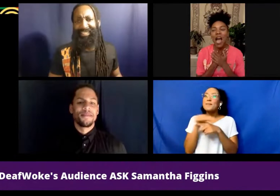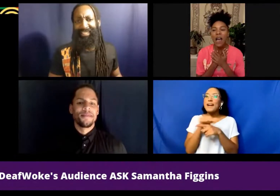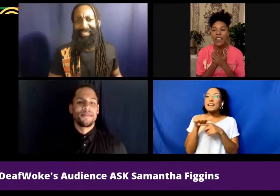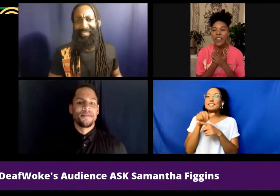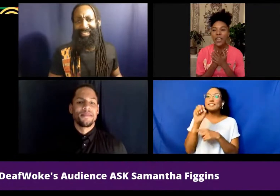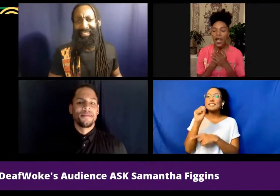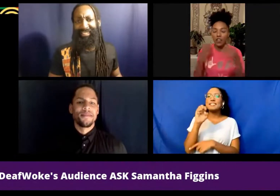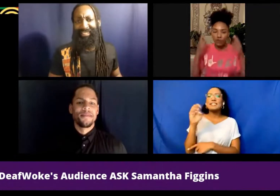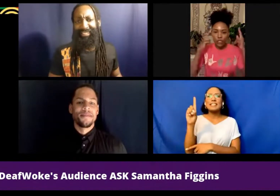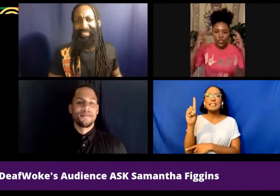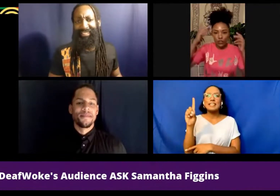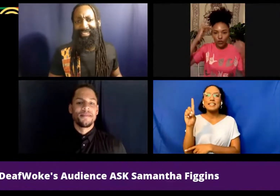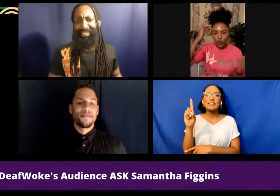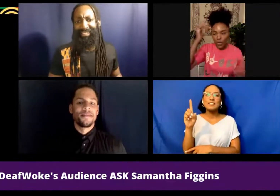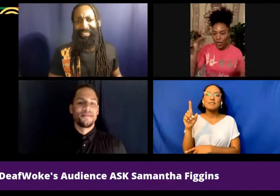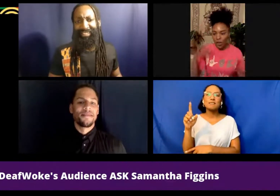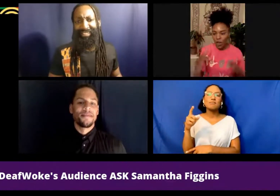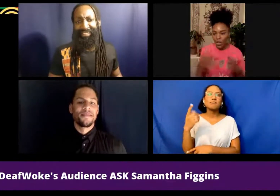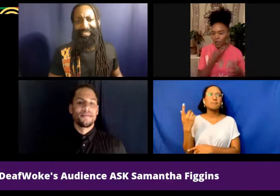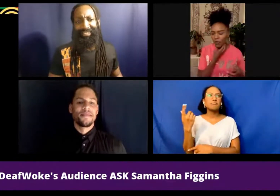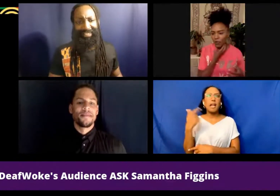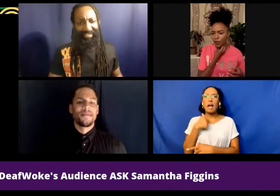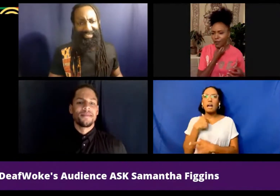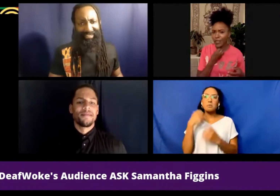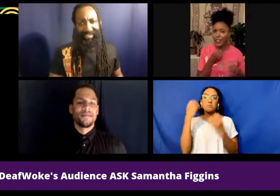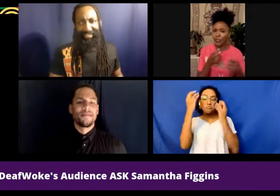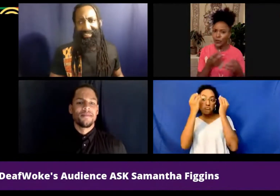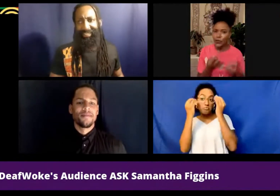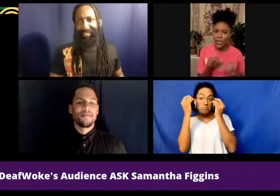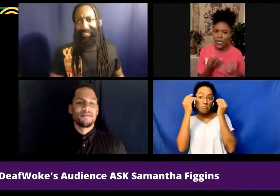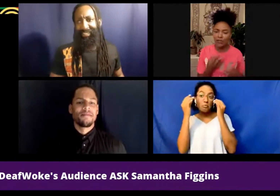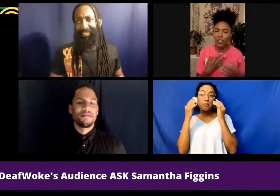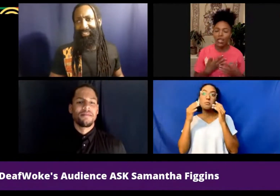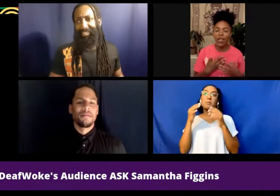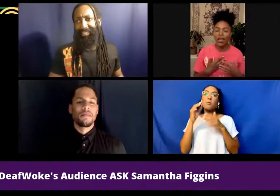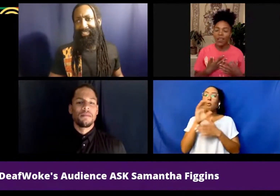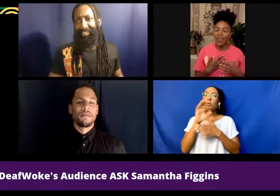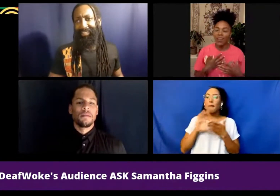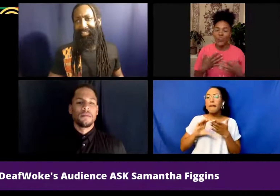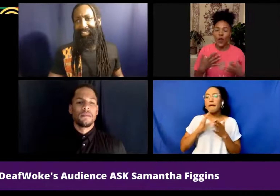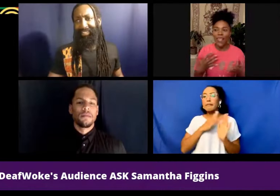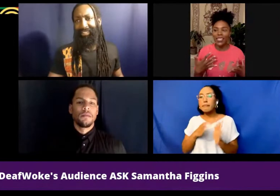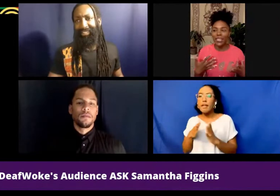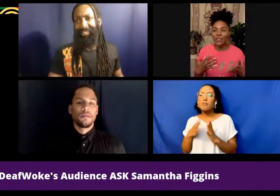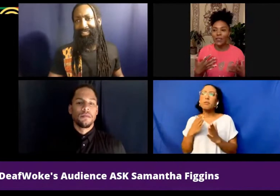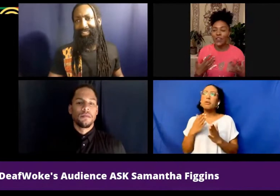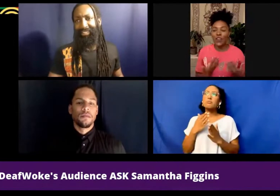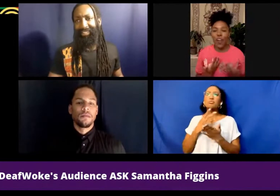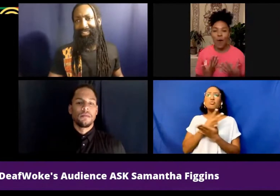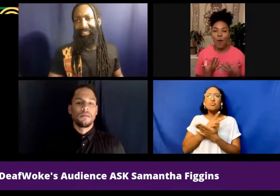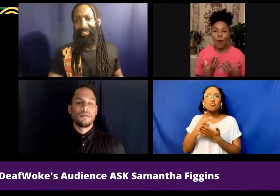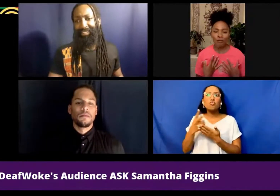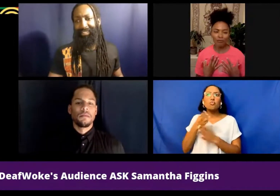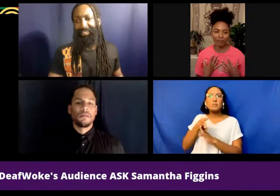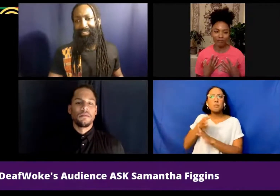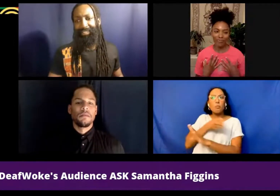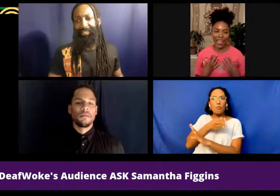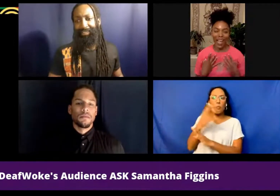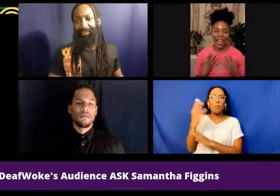seed. I think I really just ruminated on it for like 2 weeks, really trying to figure